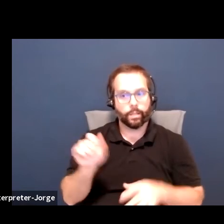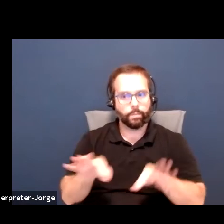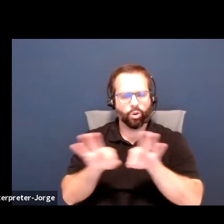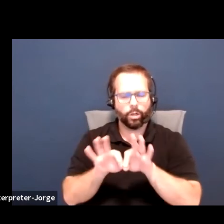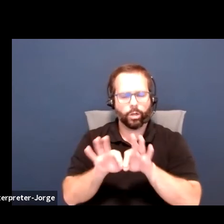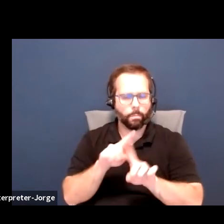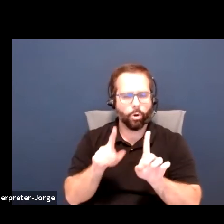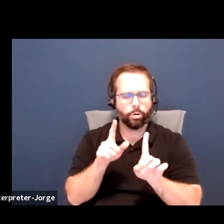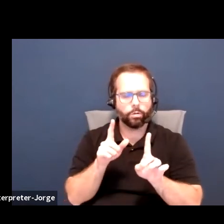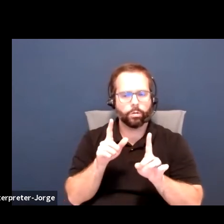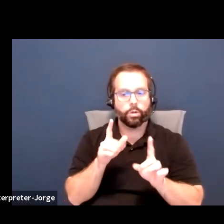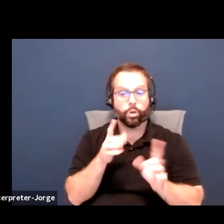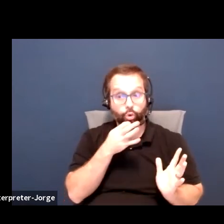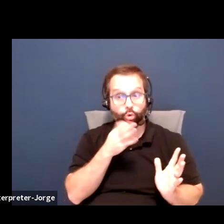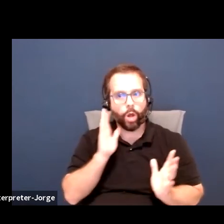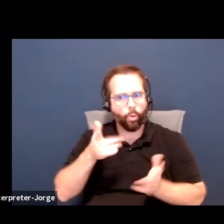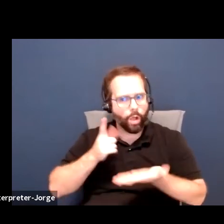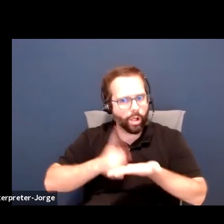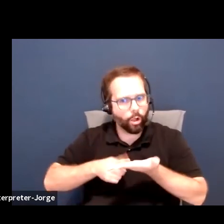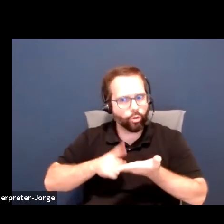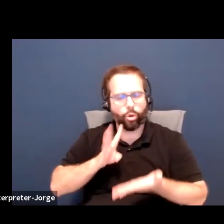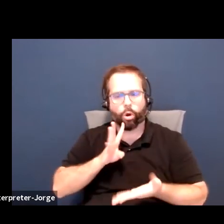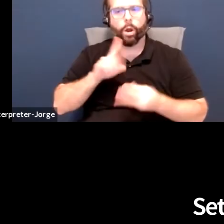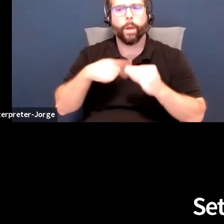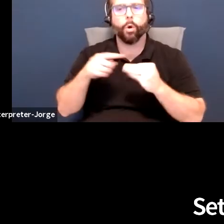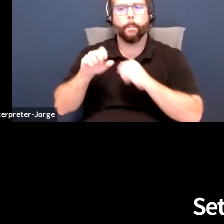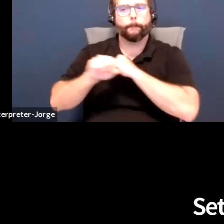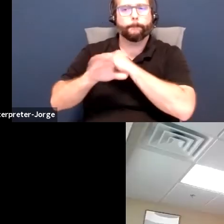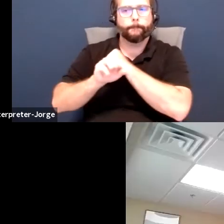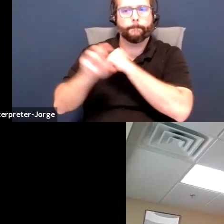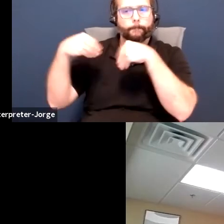talk about marketing and using that data. So Seth, take it away.